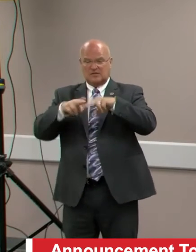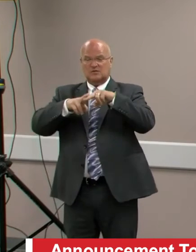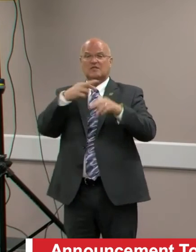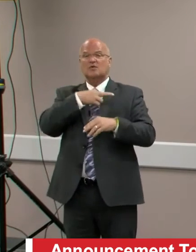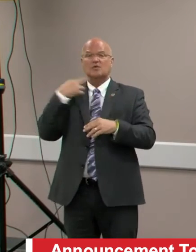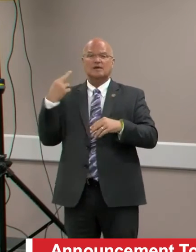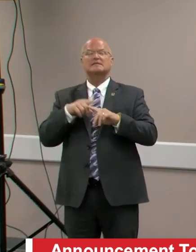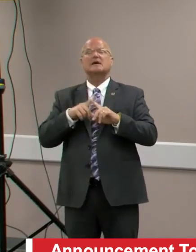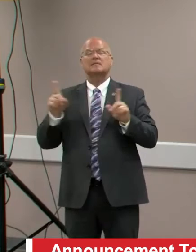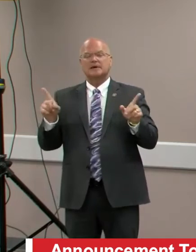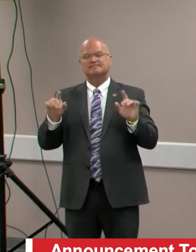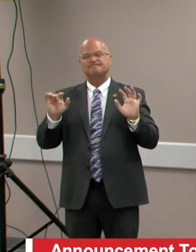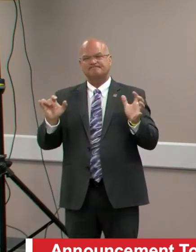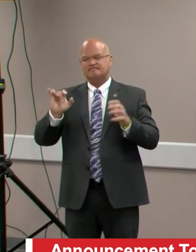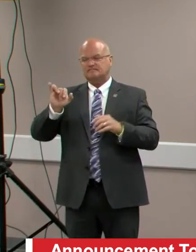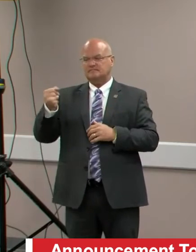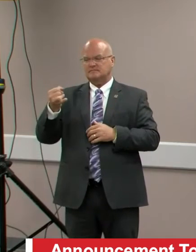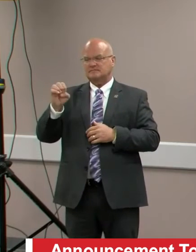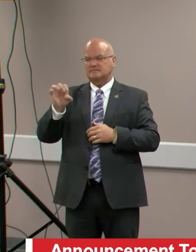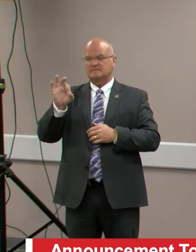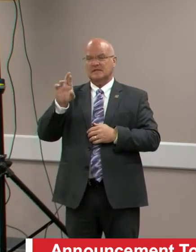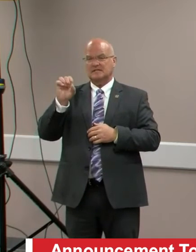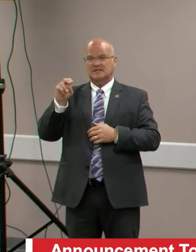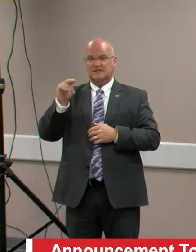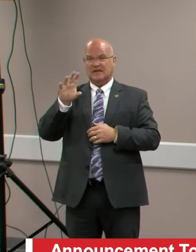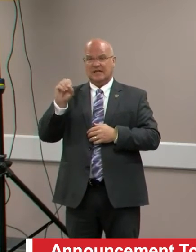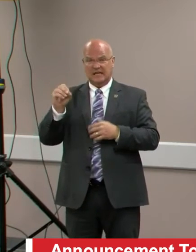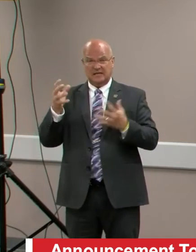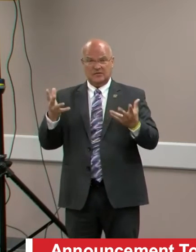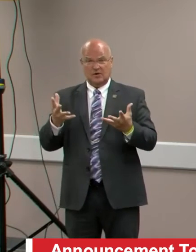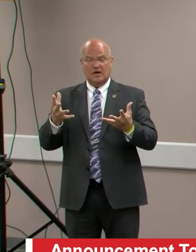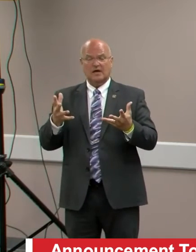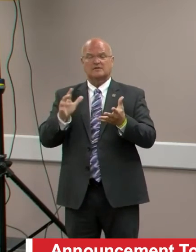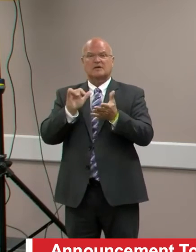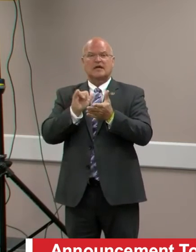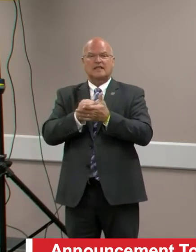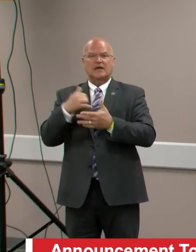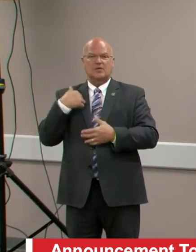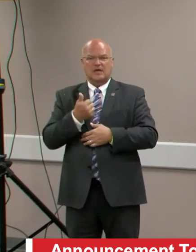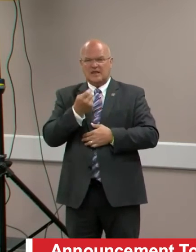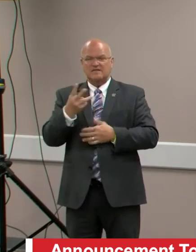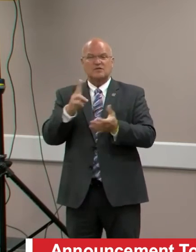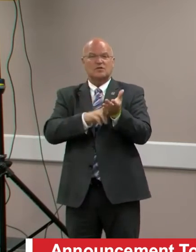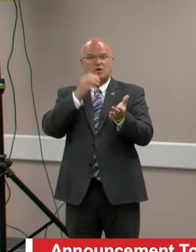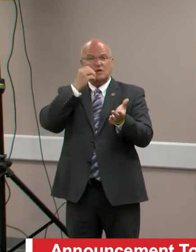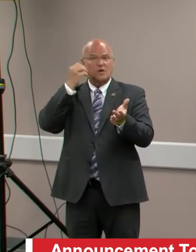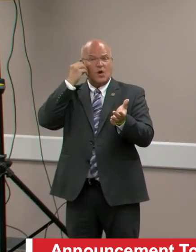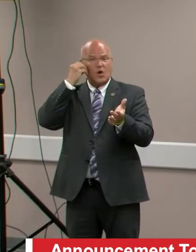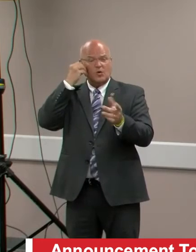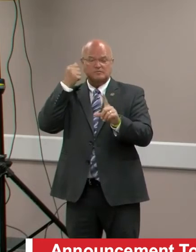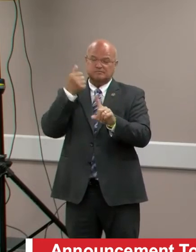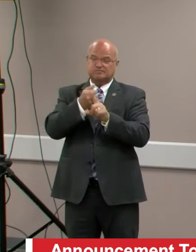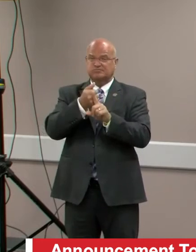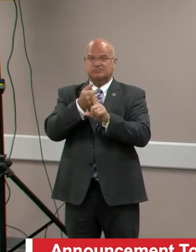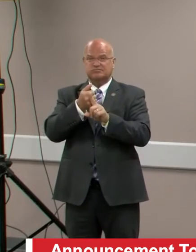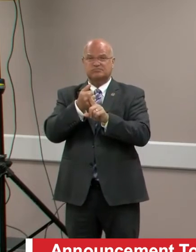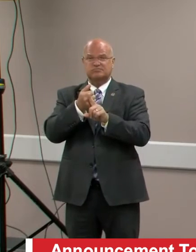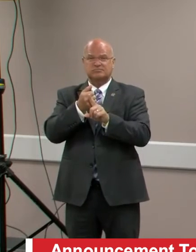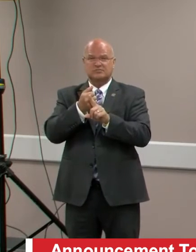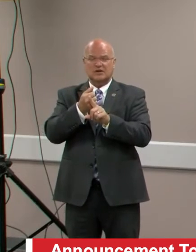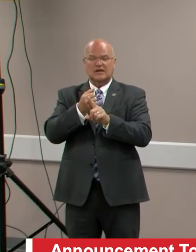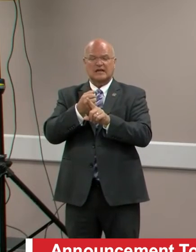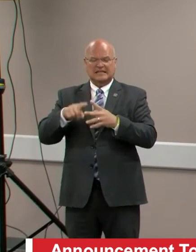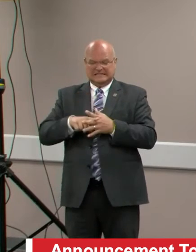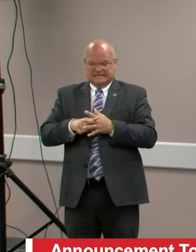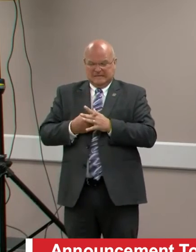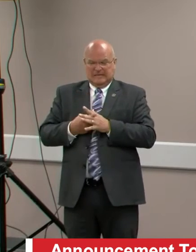But in the case of Jefferson County, really what drove it was we had a couple of nursing homes that were very hard hit very early